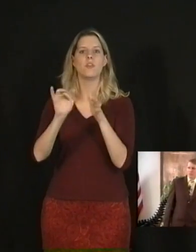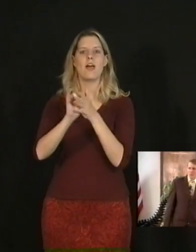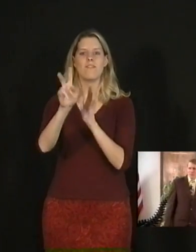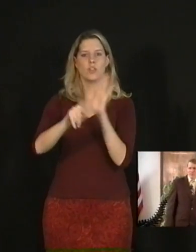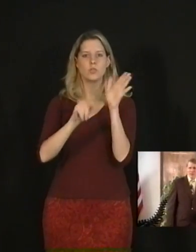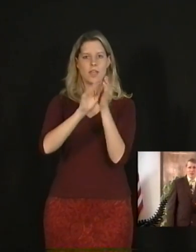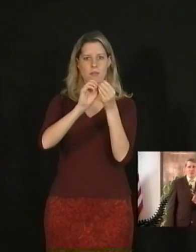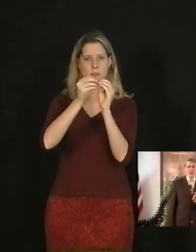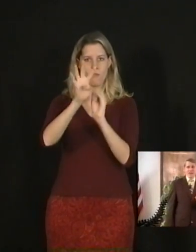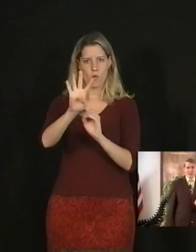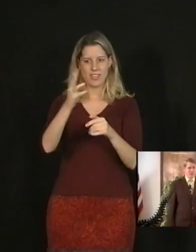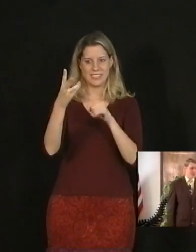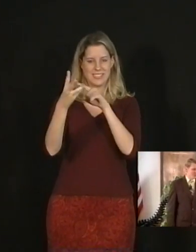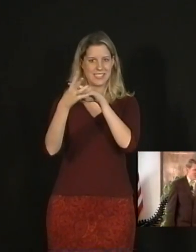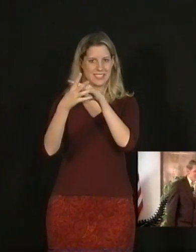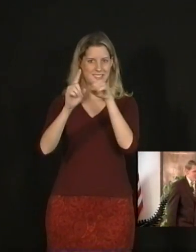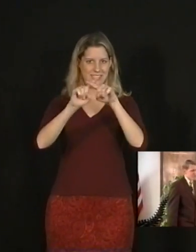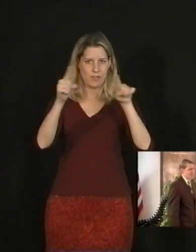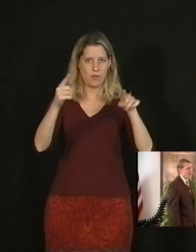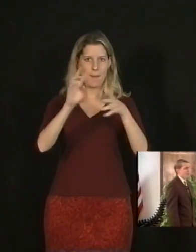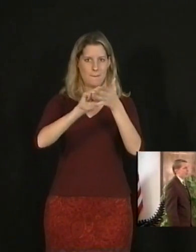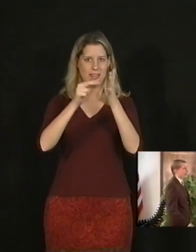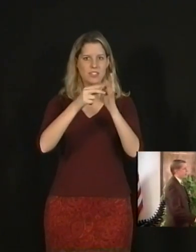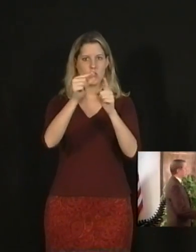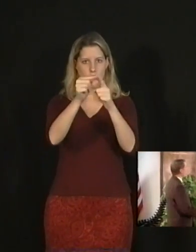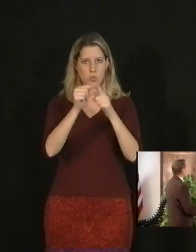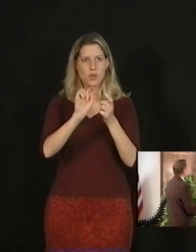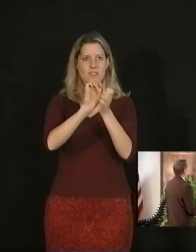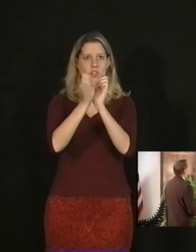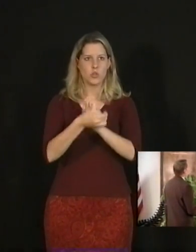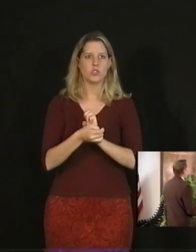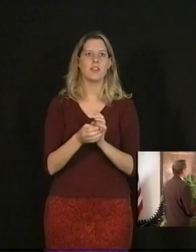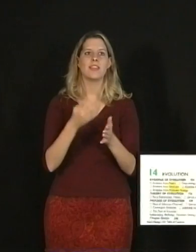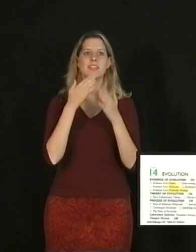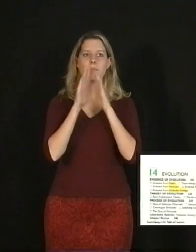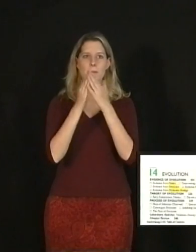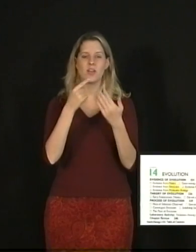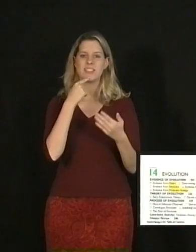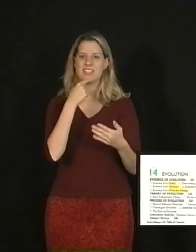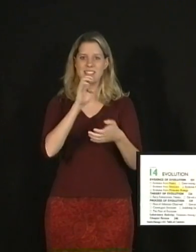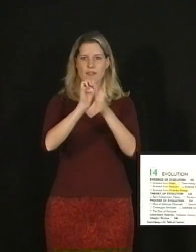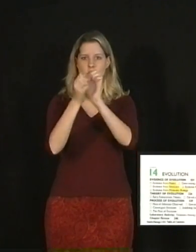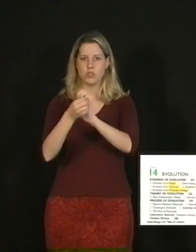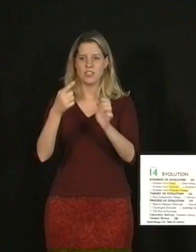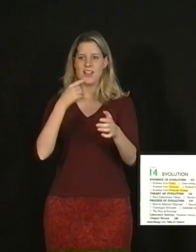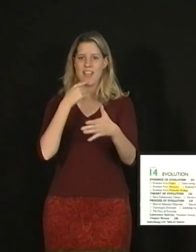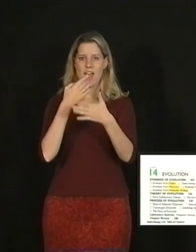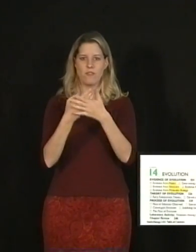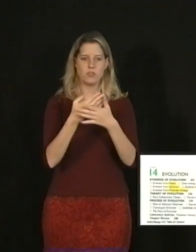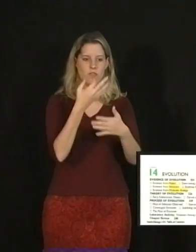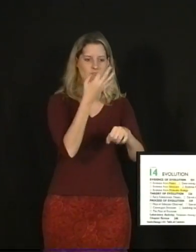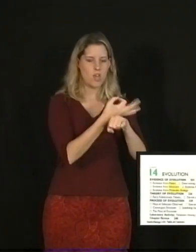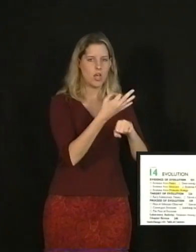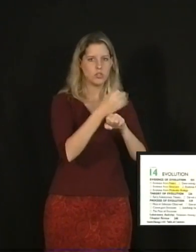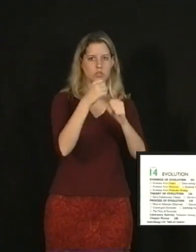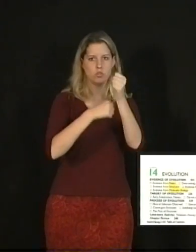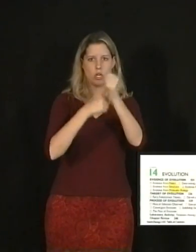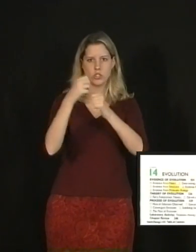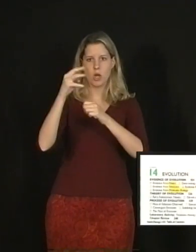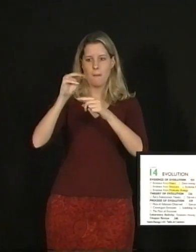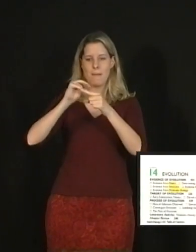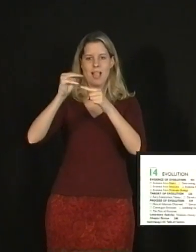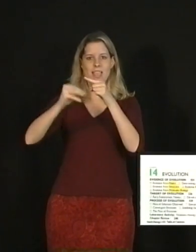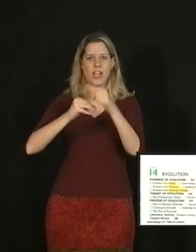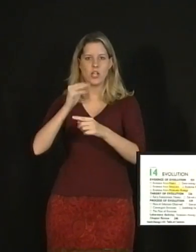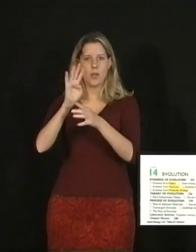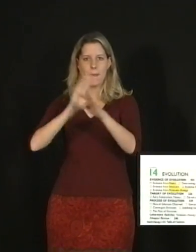videotape number 4, the 6 different meanings of this word evolution. This textbook says evolution has evidence from fossils. from structure, from